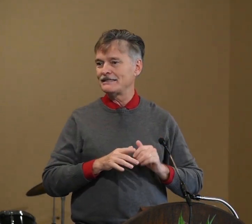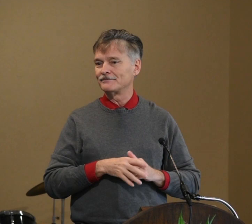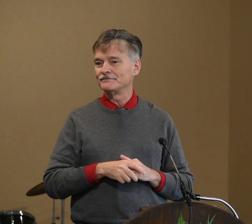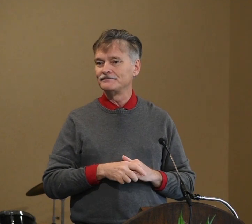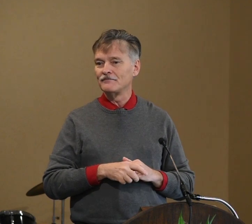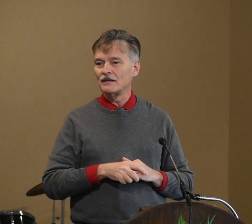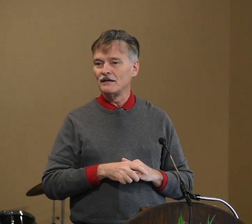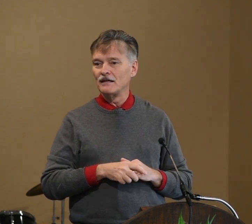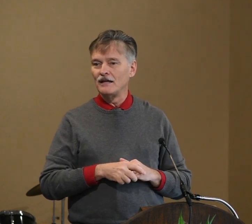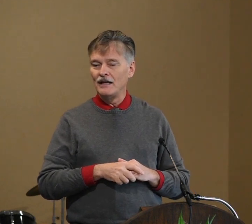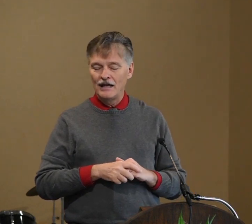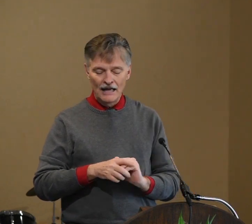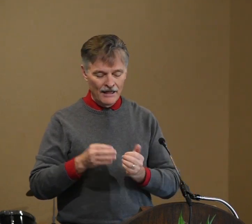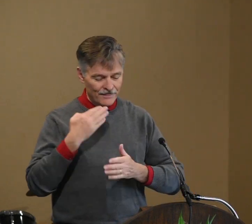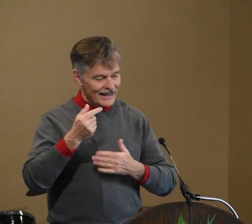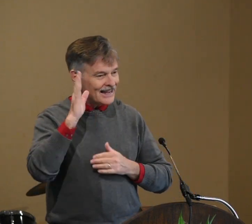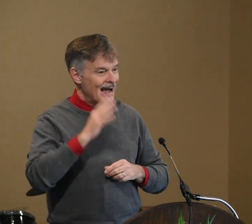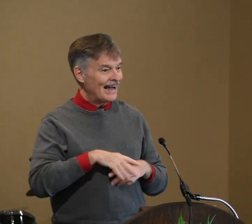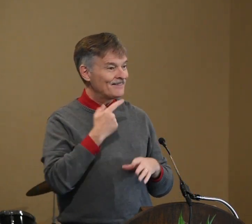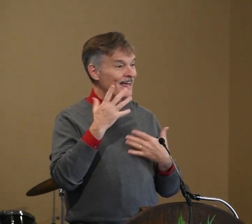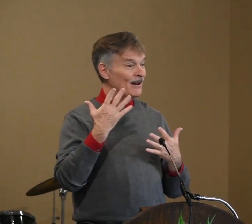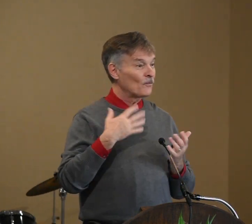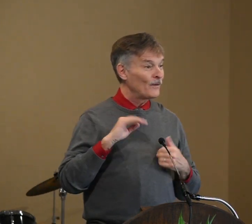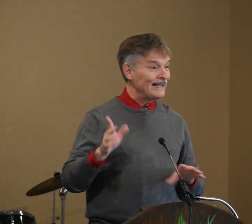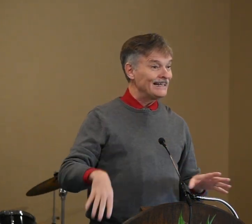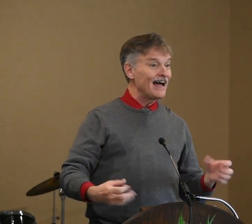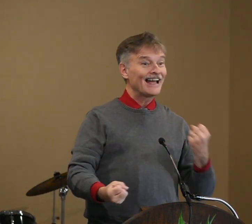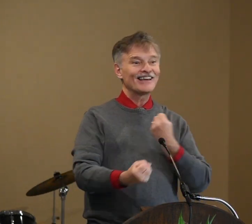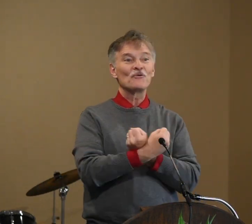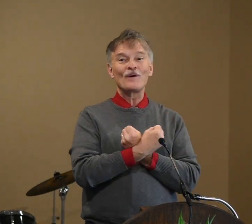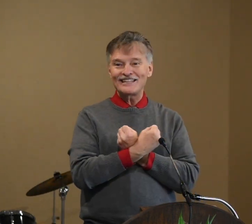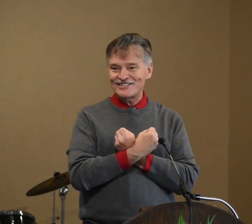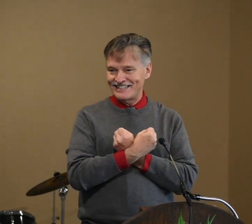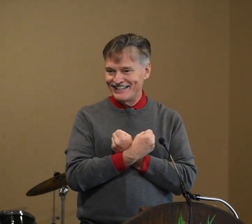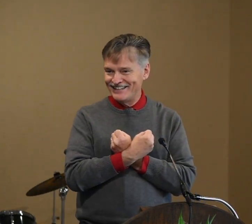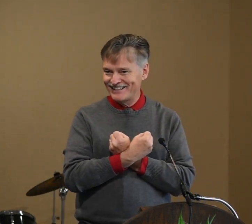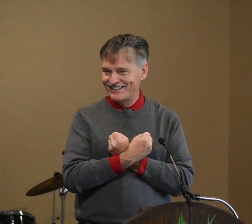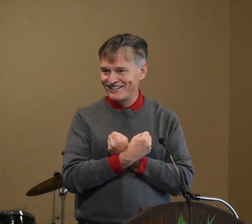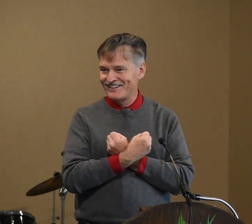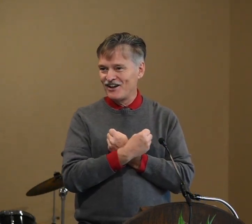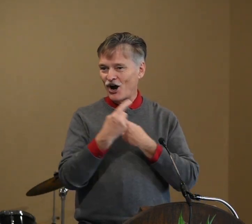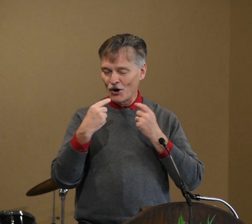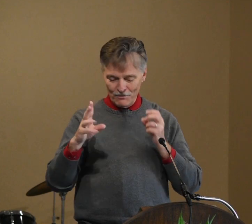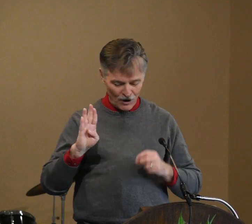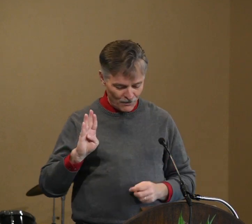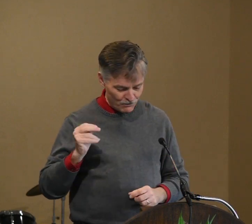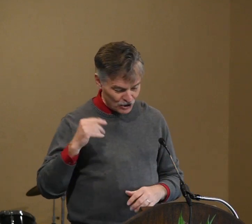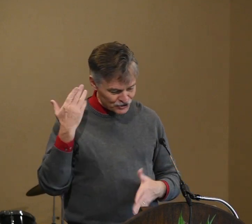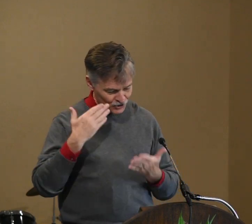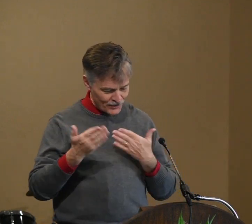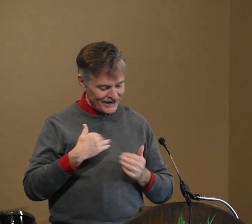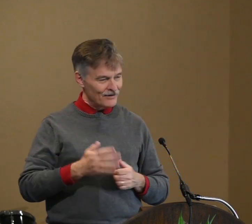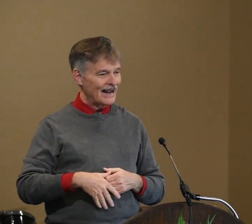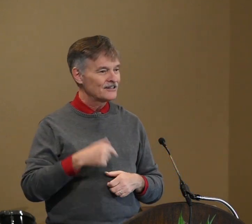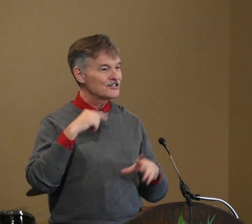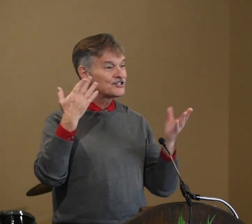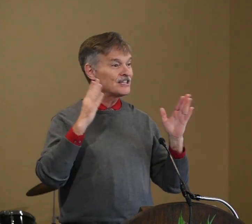missing. Thank God that we did not get arrested or booked or whatever. I could just see it.